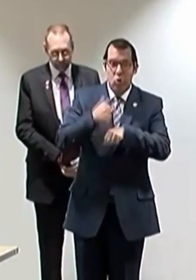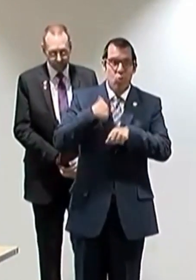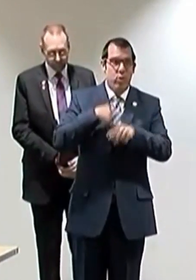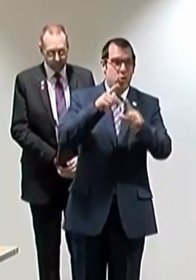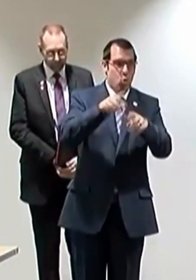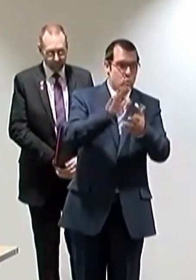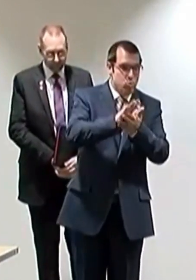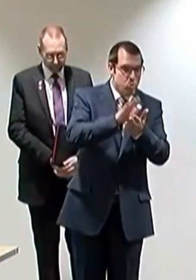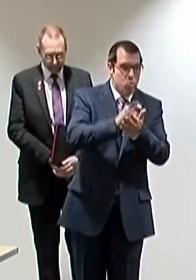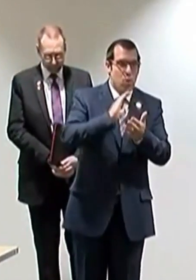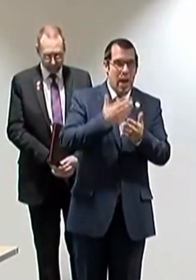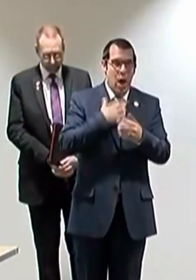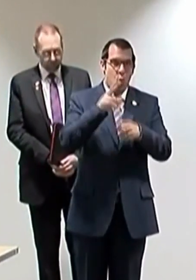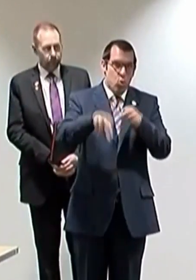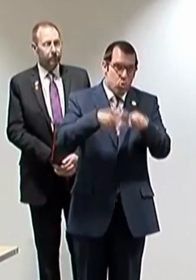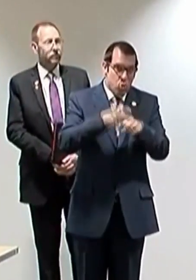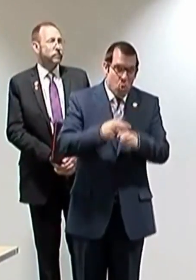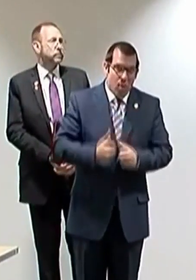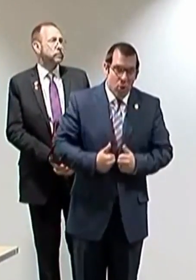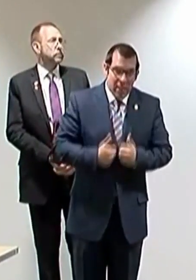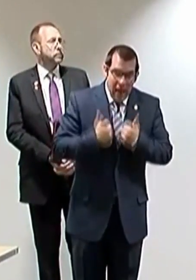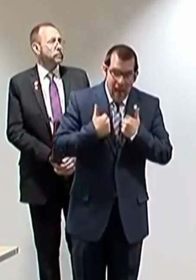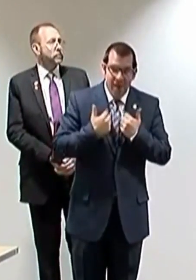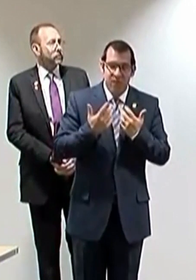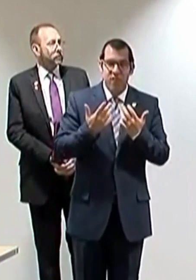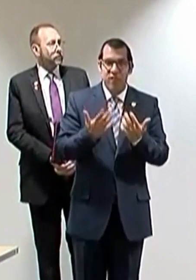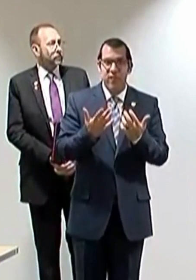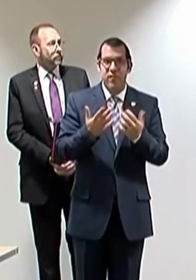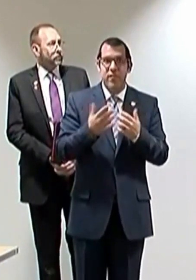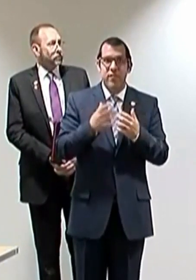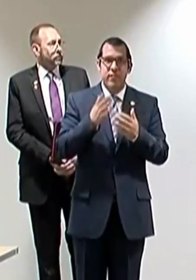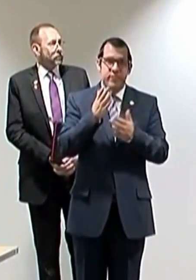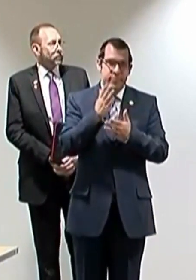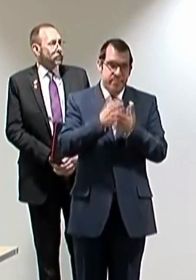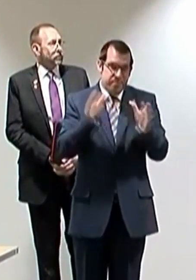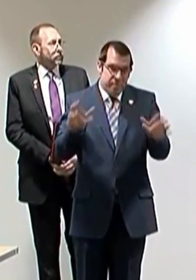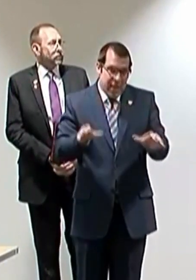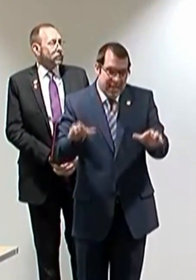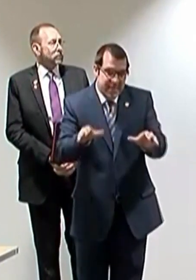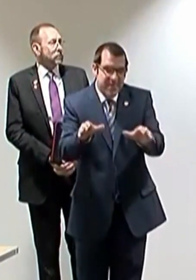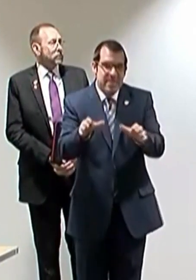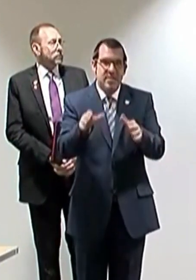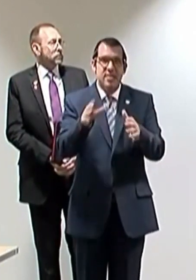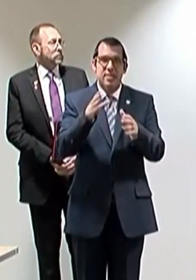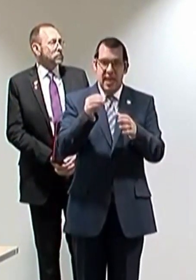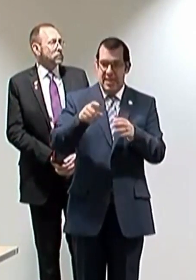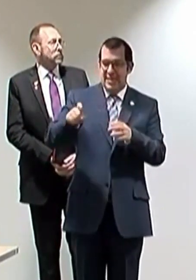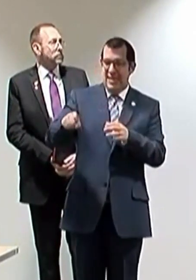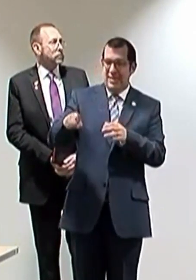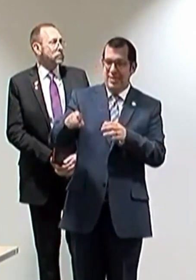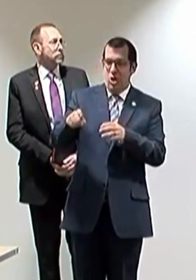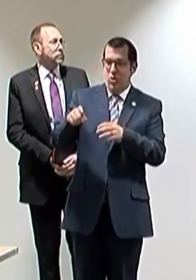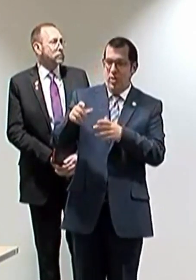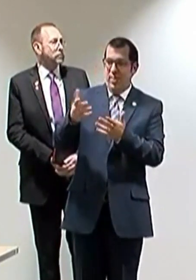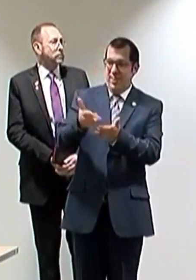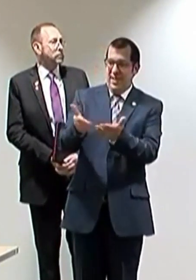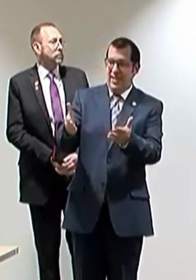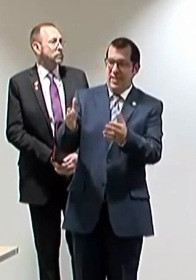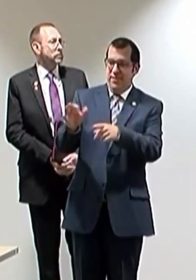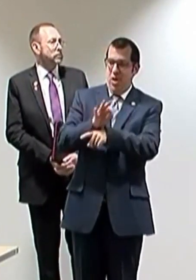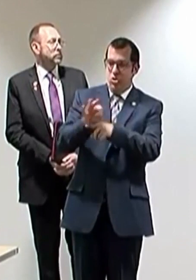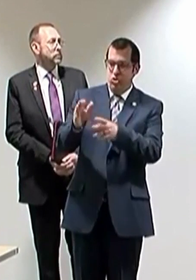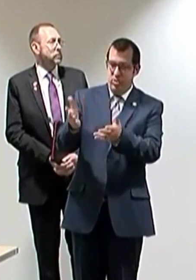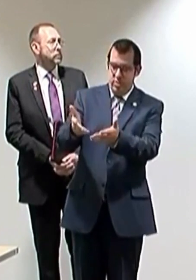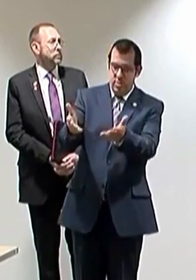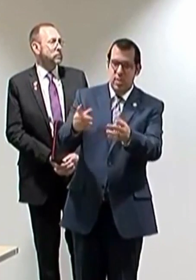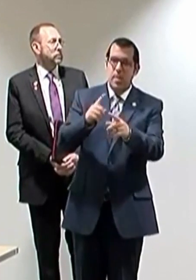we can have our normal life in terms of activities and necessary functions, but at the same